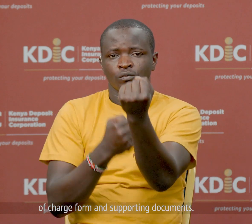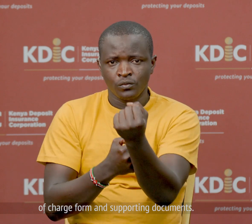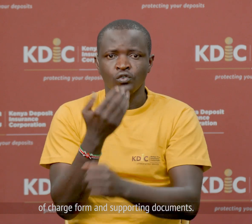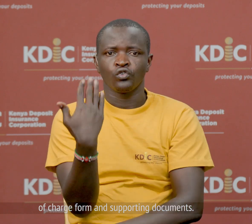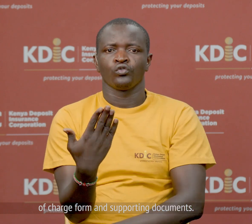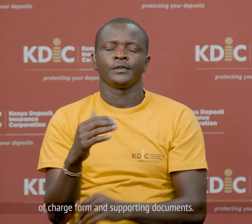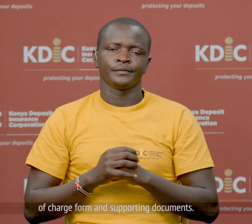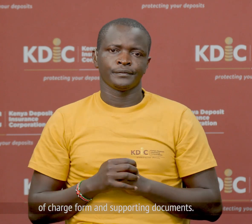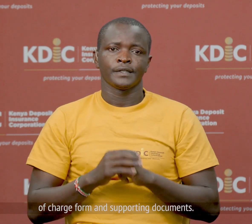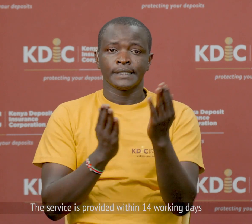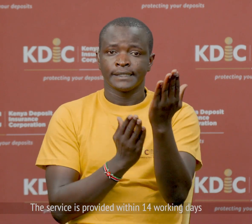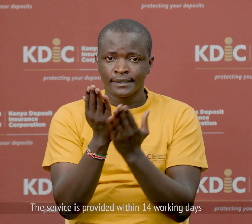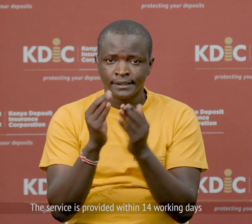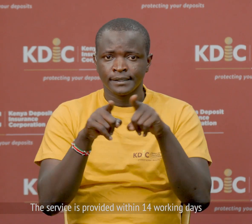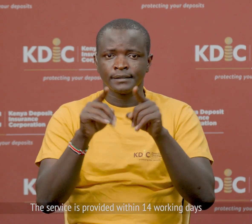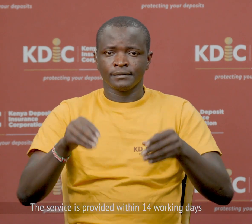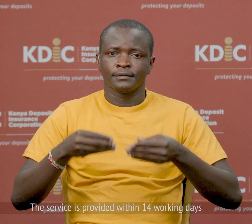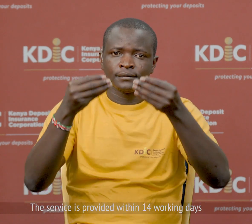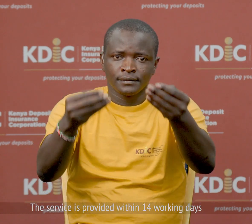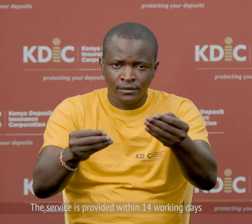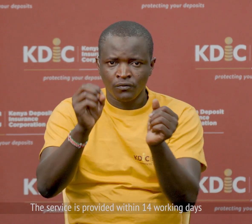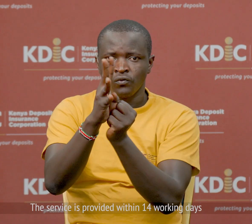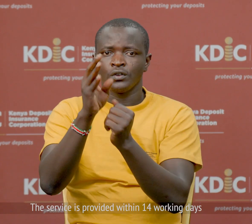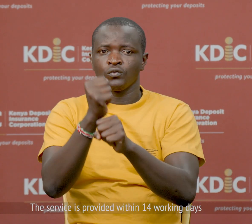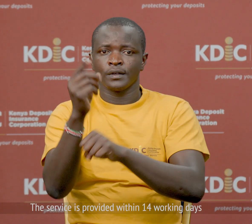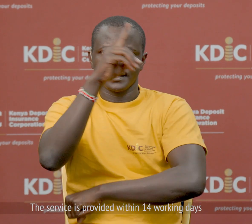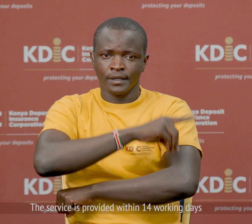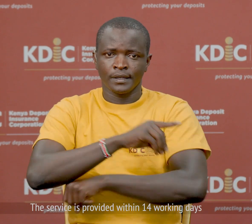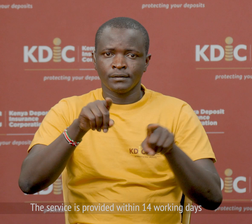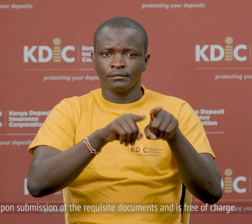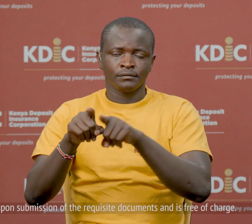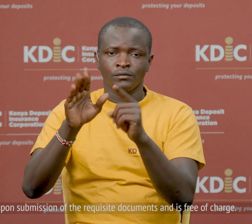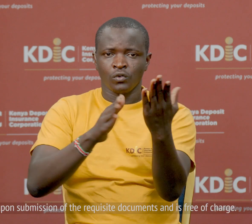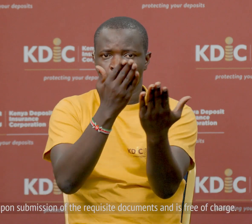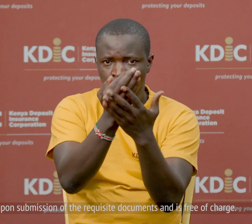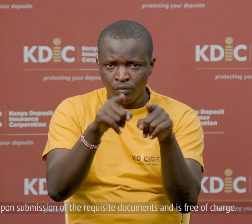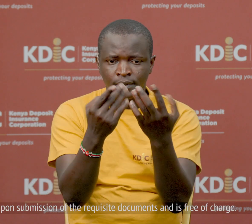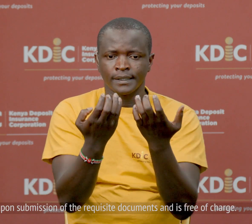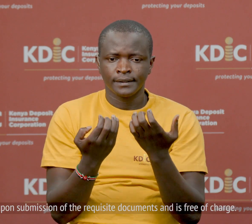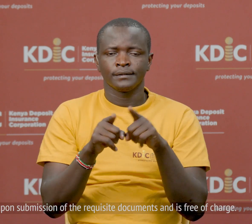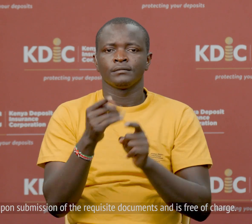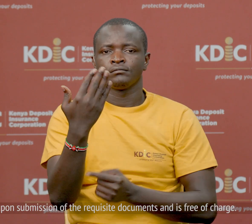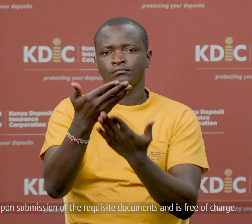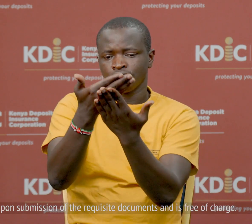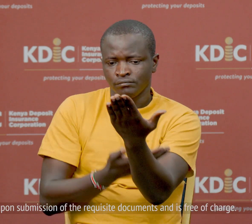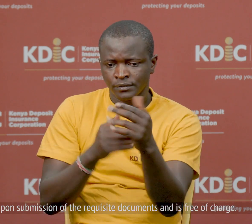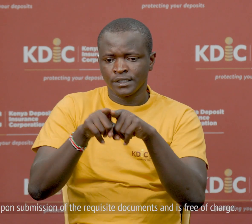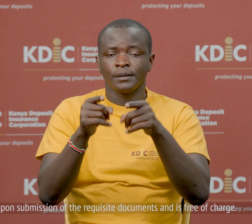supporting documents. The service is provided within 14 working days upon submission of the requisite documents and is free